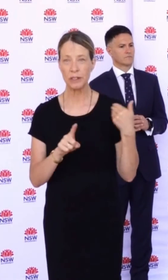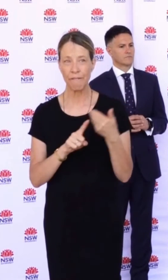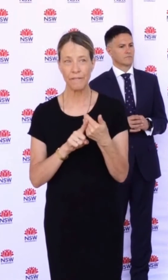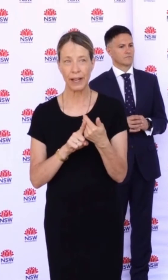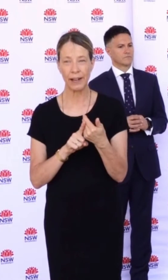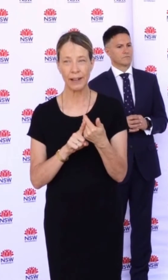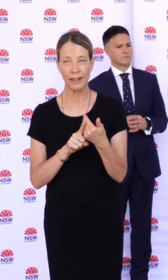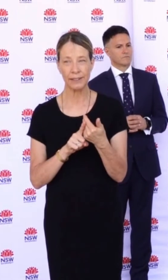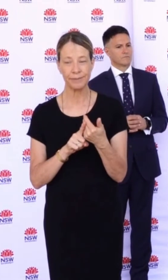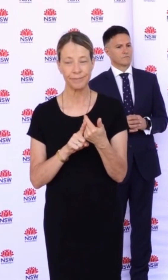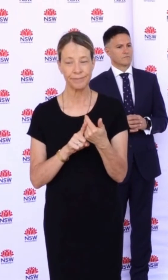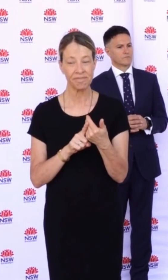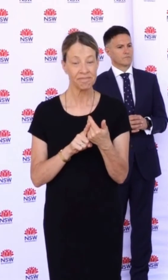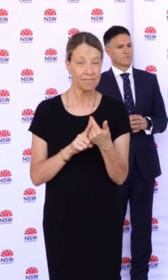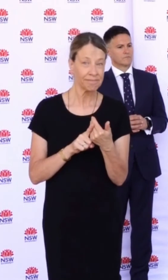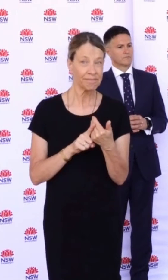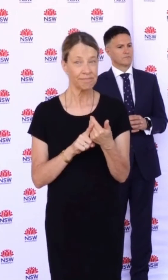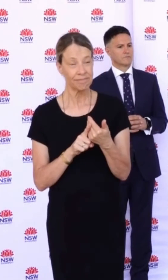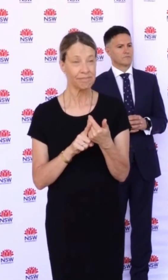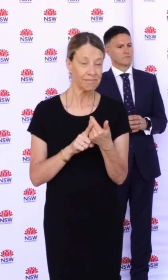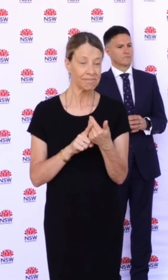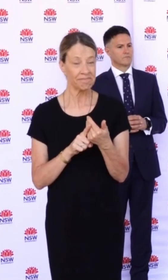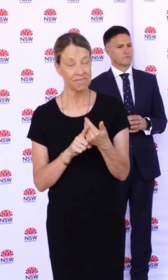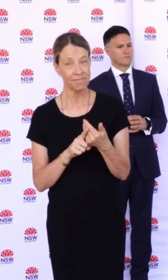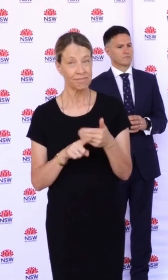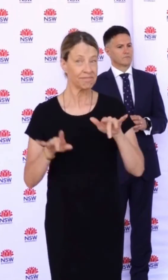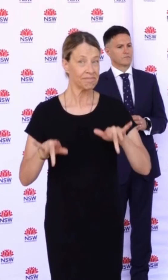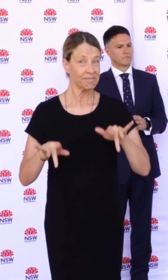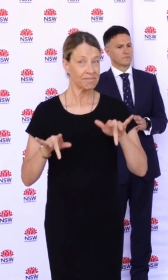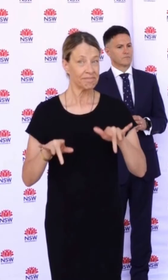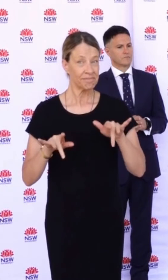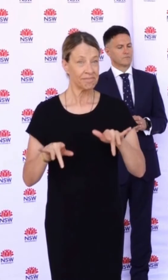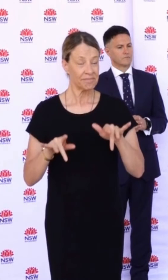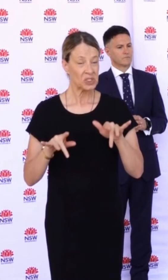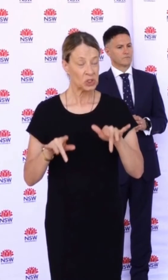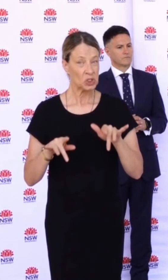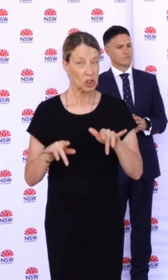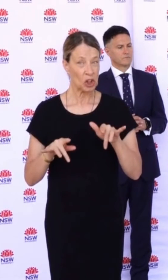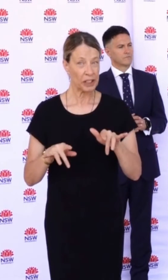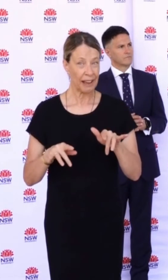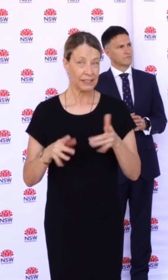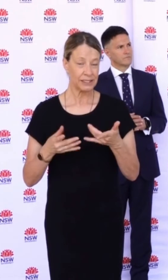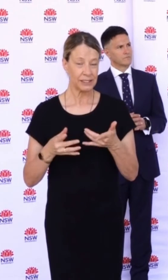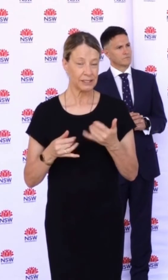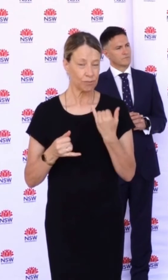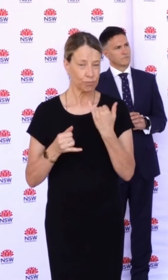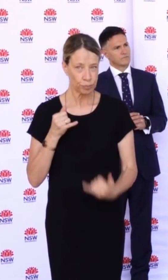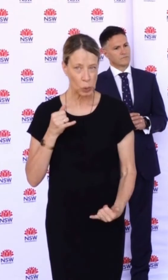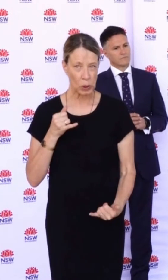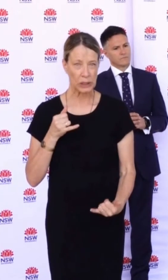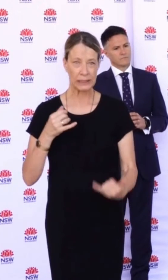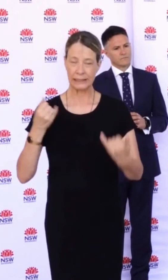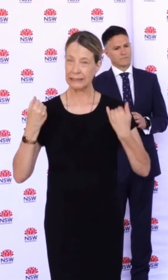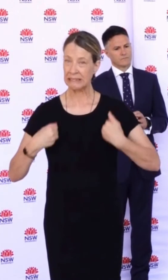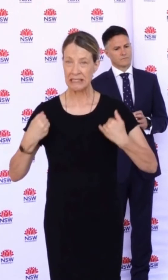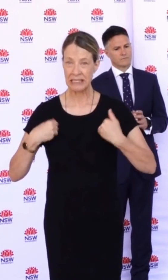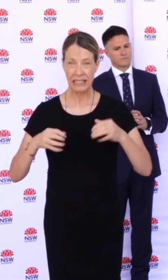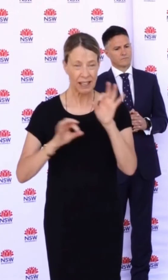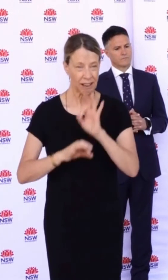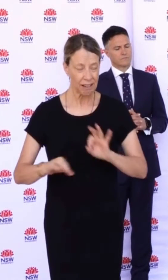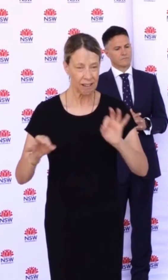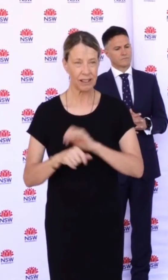we wouldn't all have a pandemic if they weren't highly transmissible. The virus is transmissible in